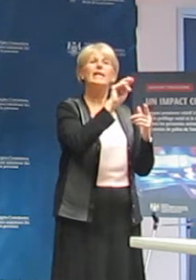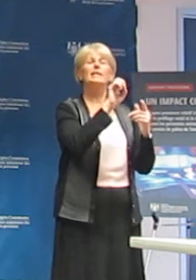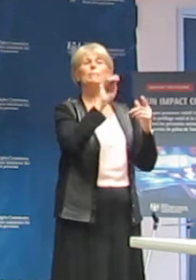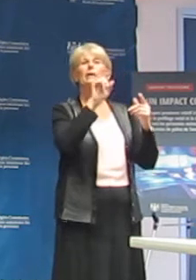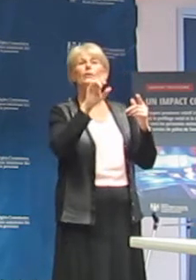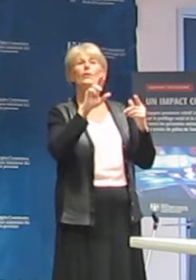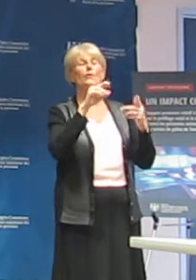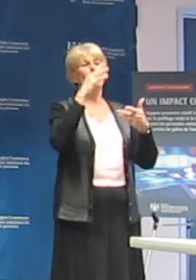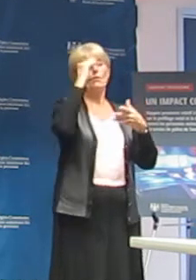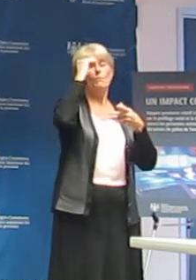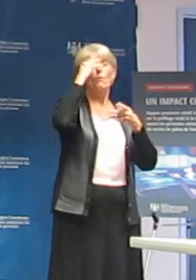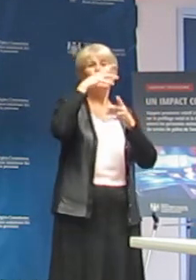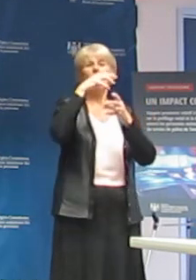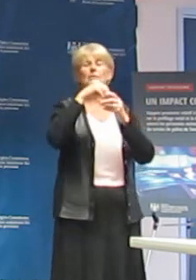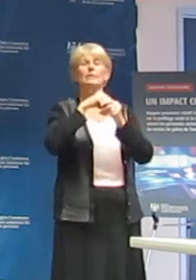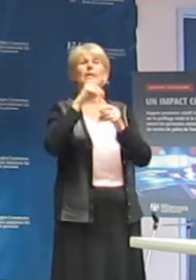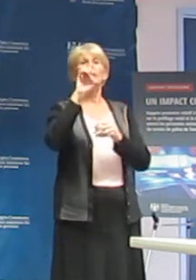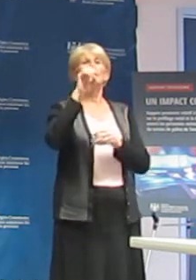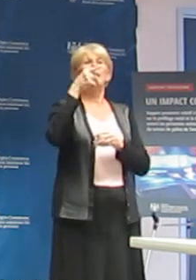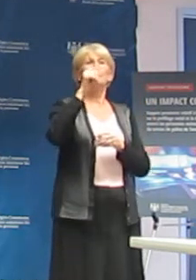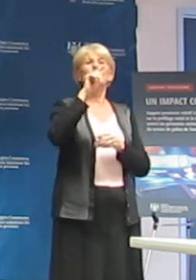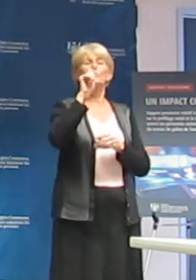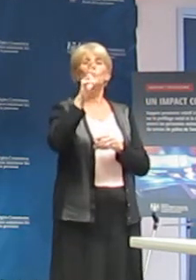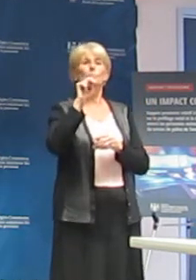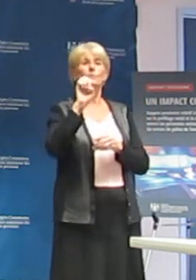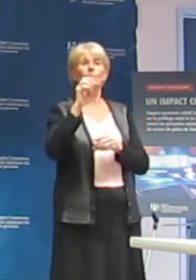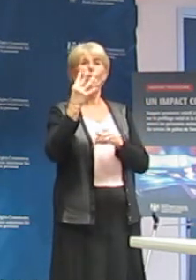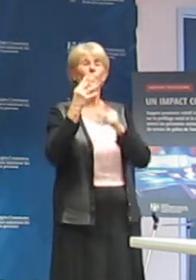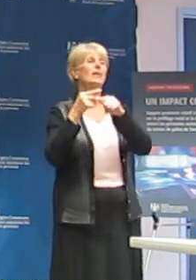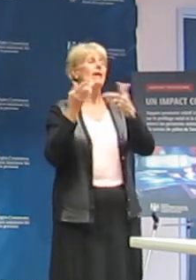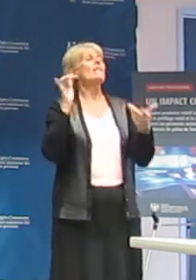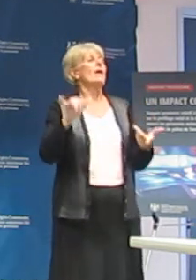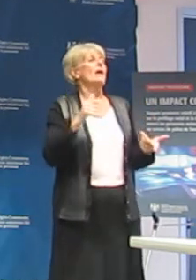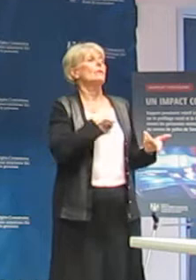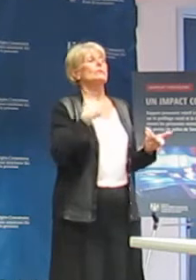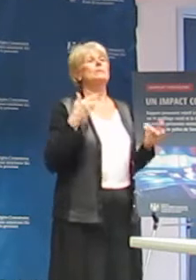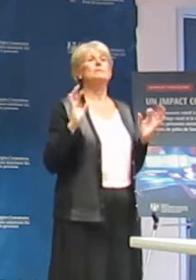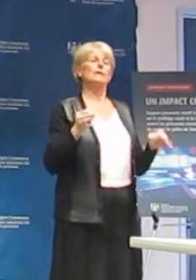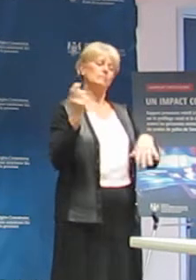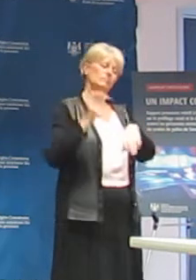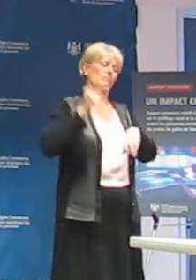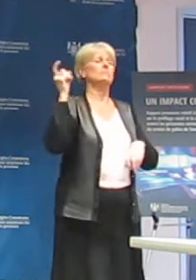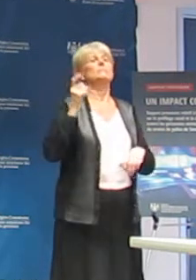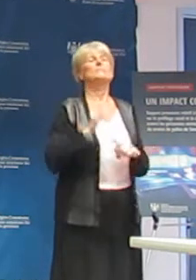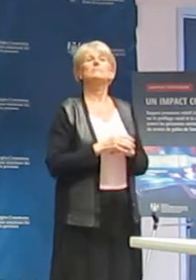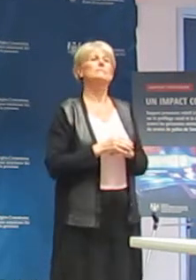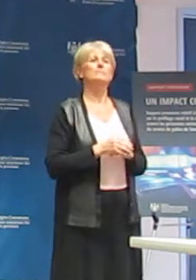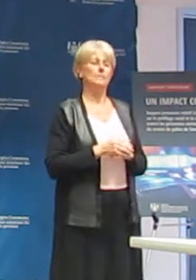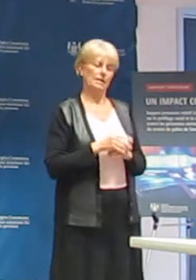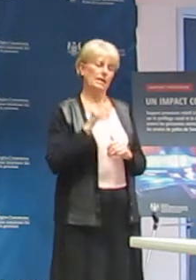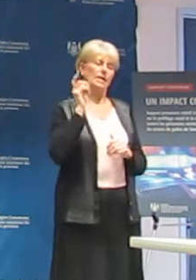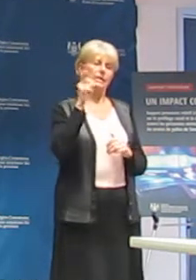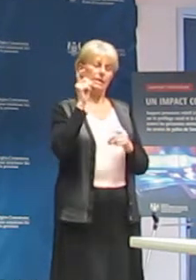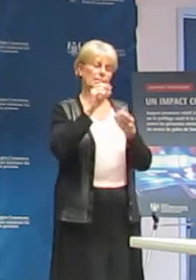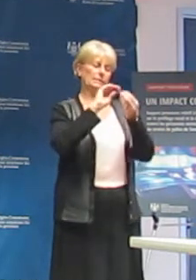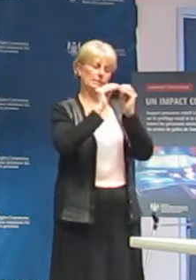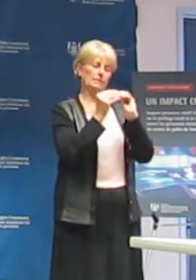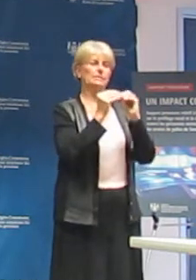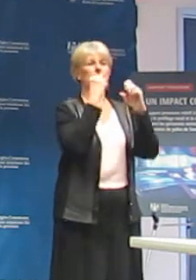the boys on Neptune 4, we decided that it was time to bring a